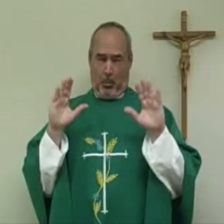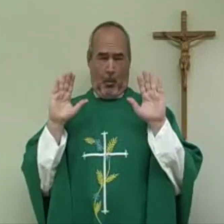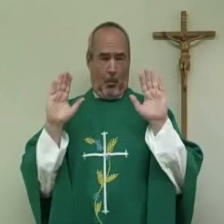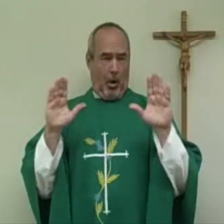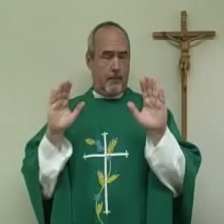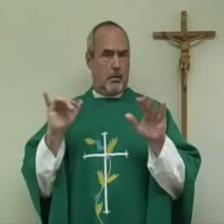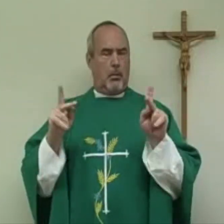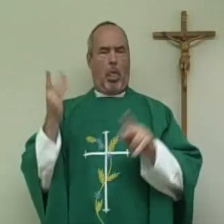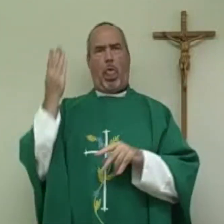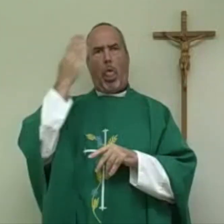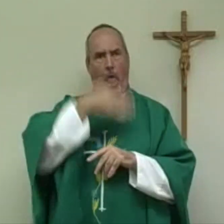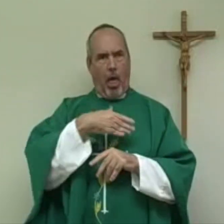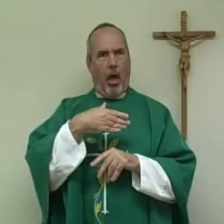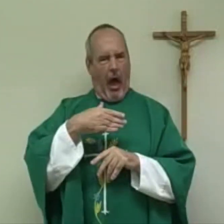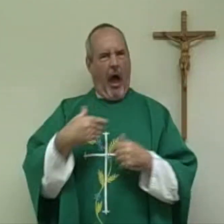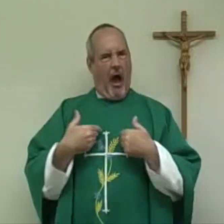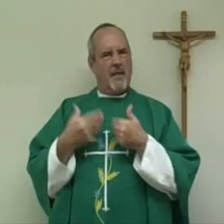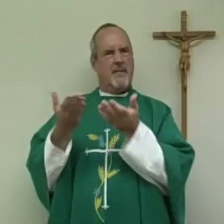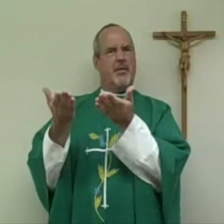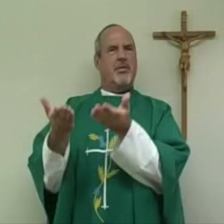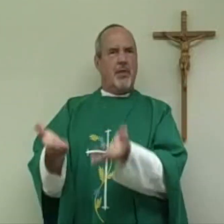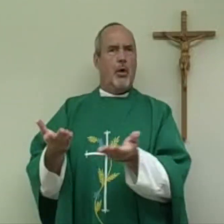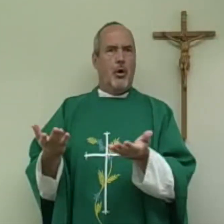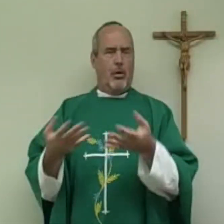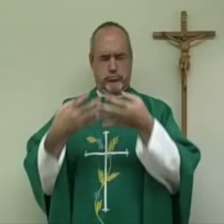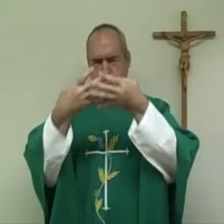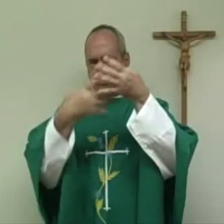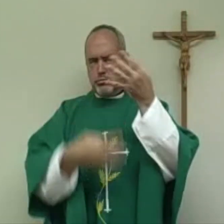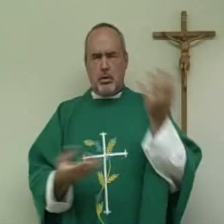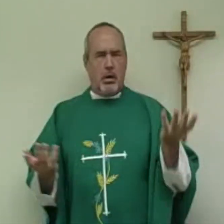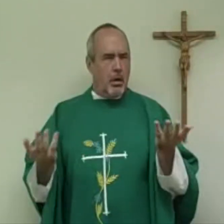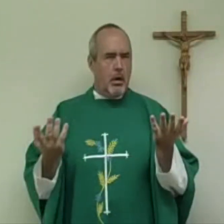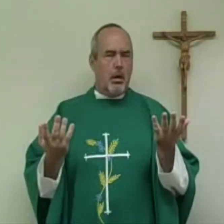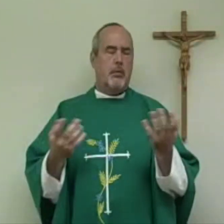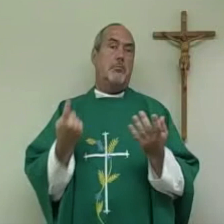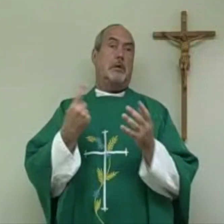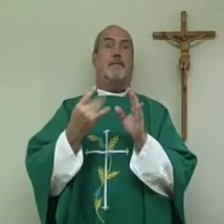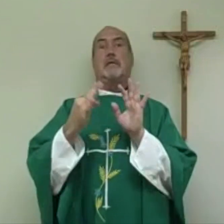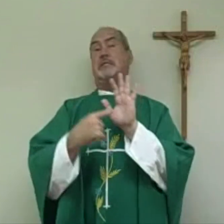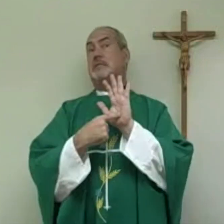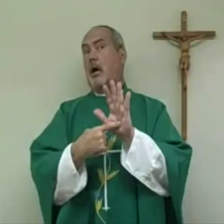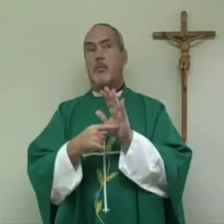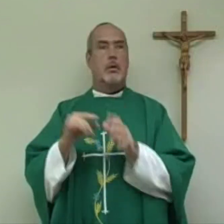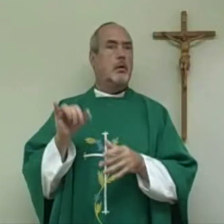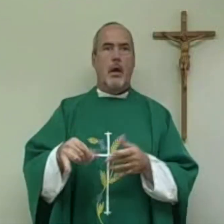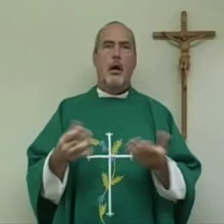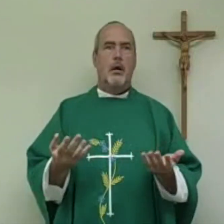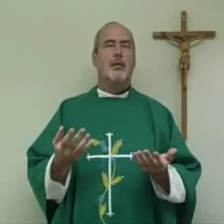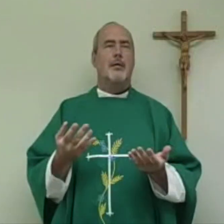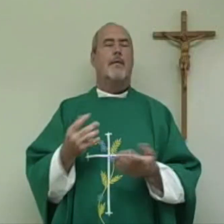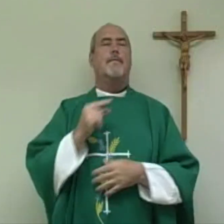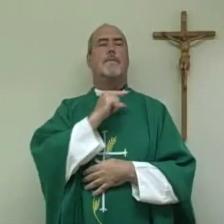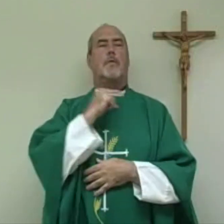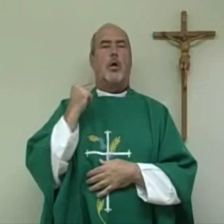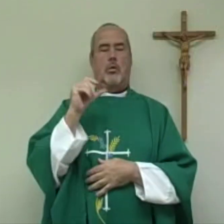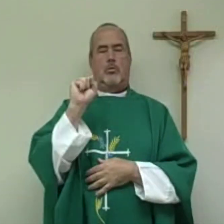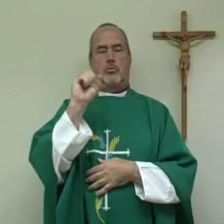it. But I have to tell you, Detroit has some wonderful things that people overlook. An example of that